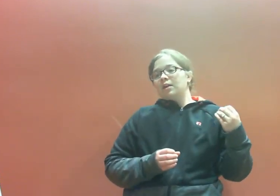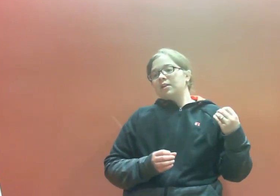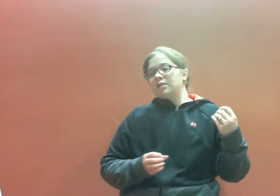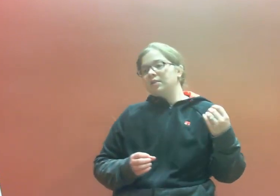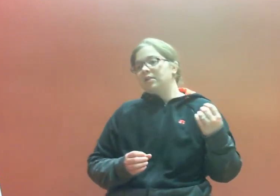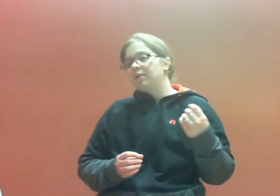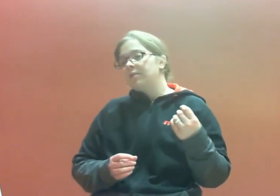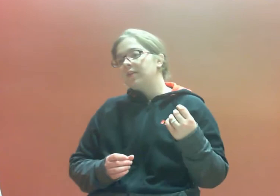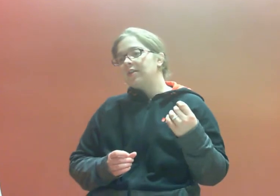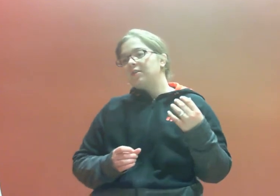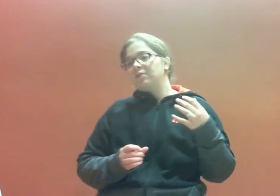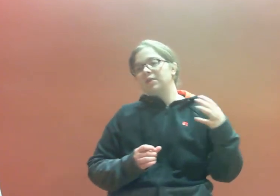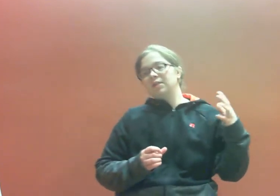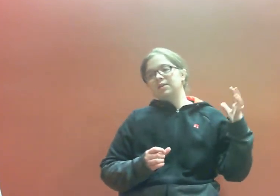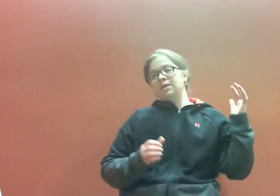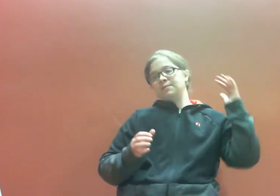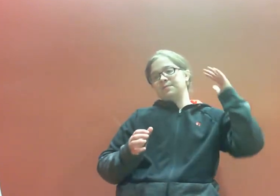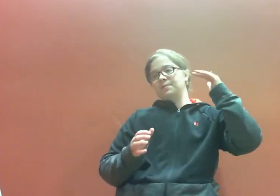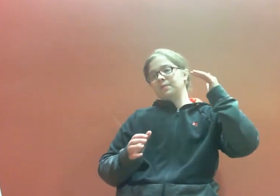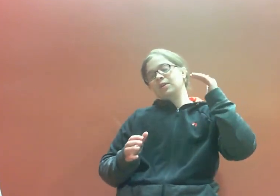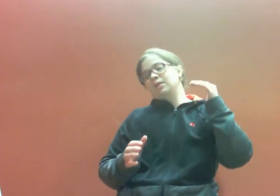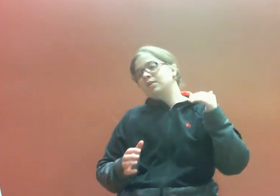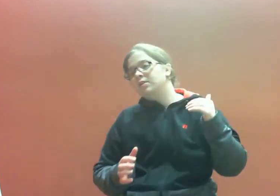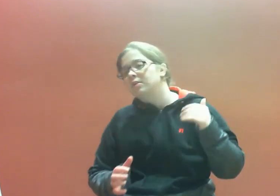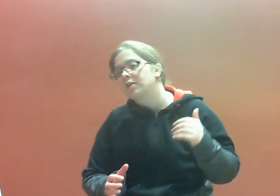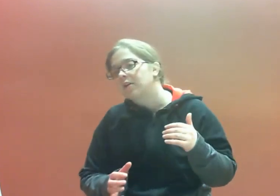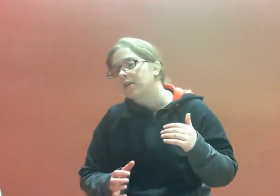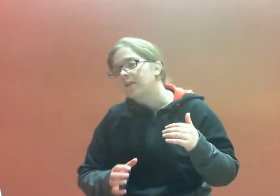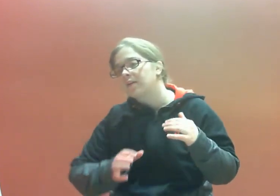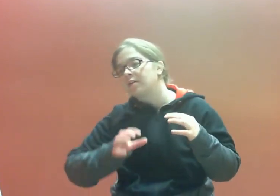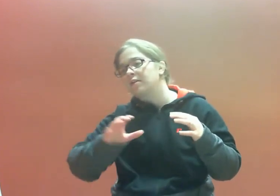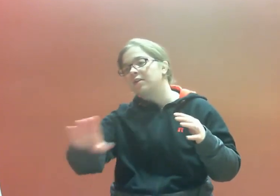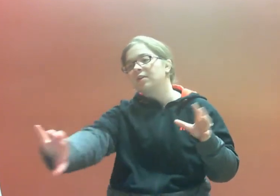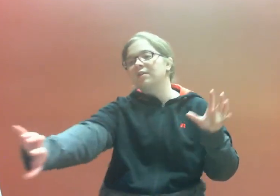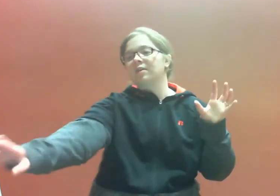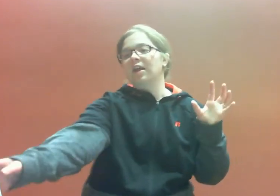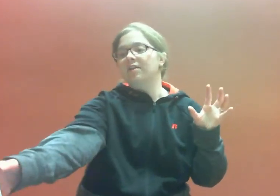And what they do is, and then the kind of